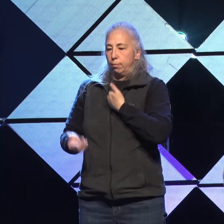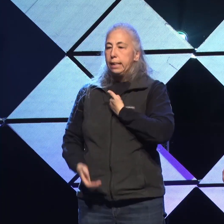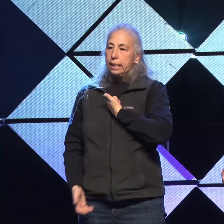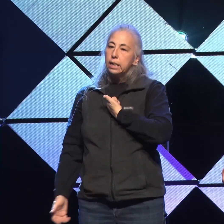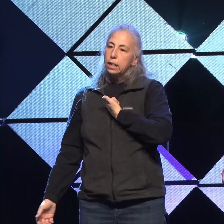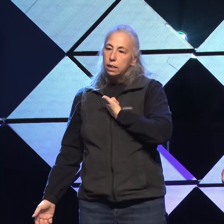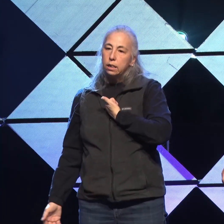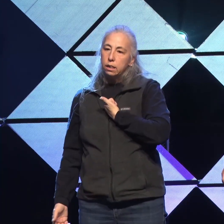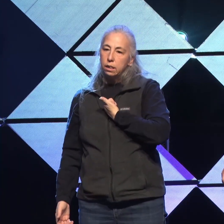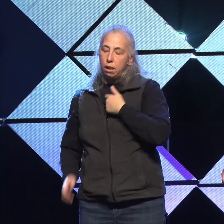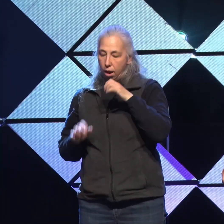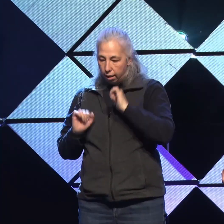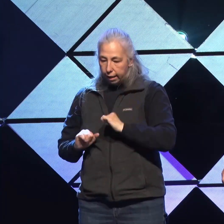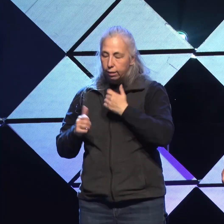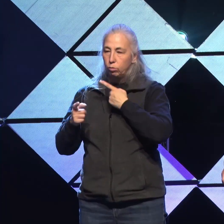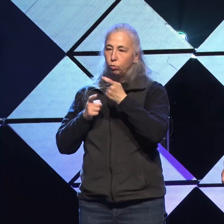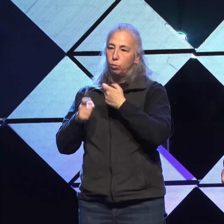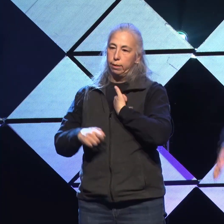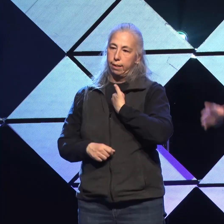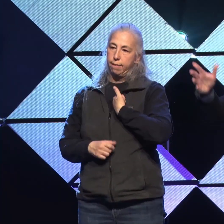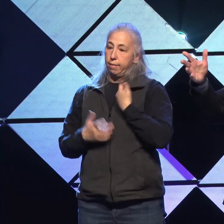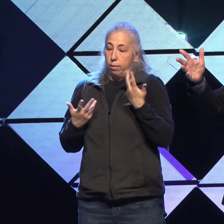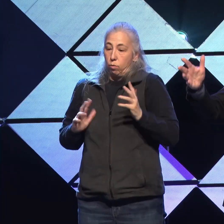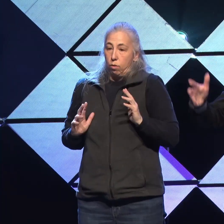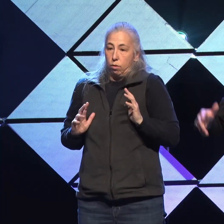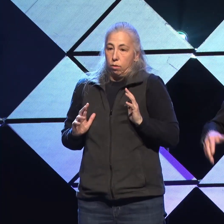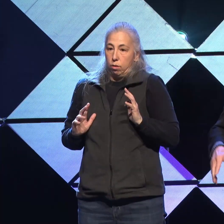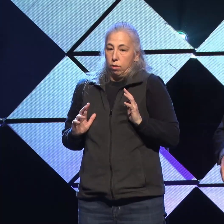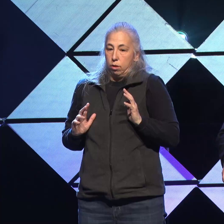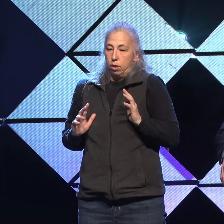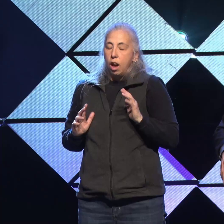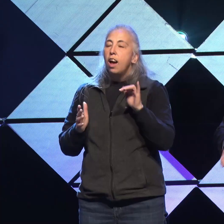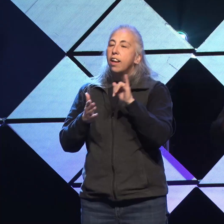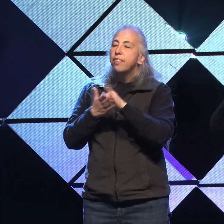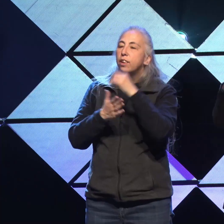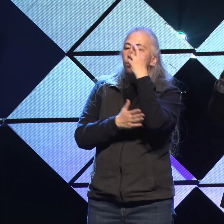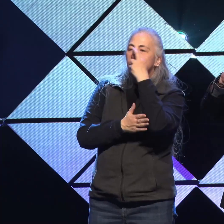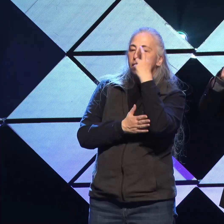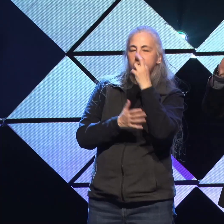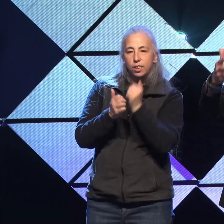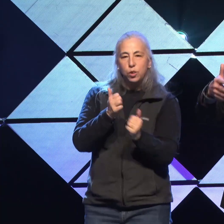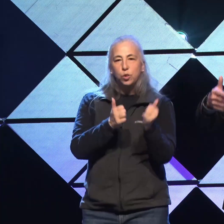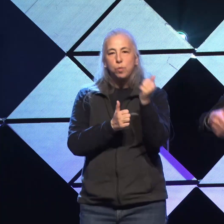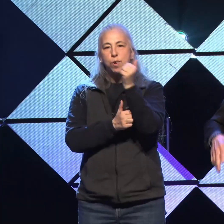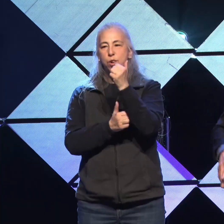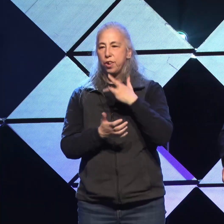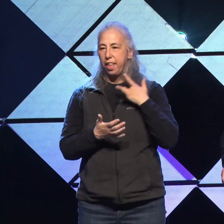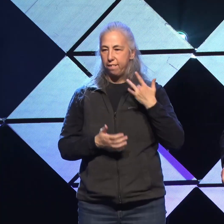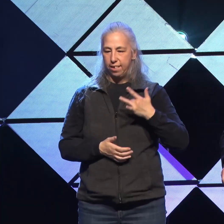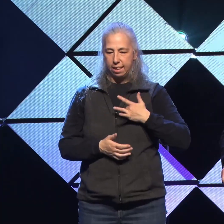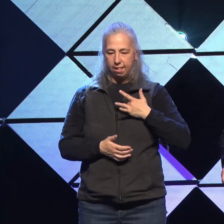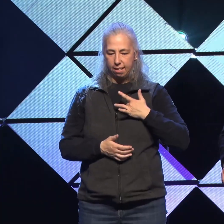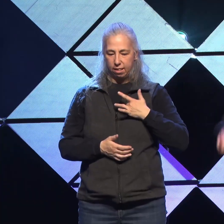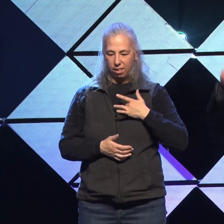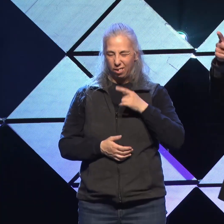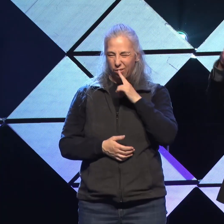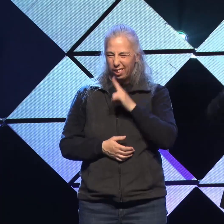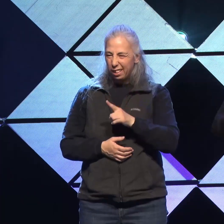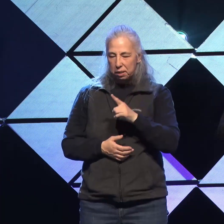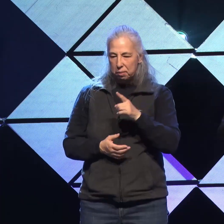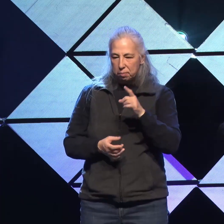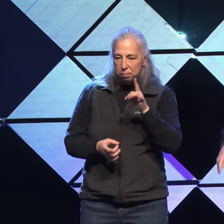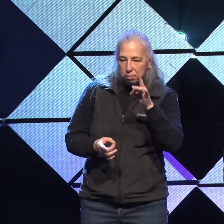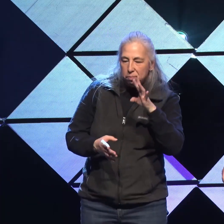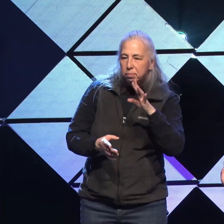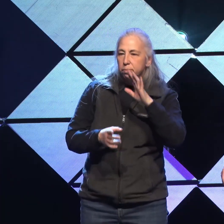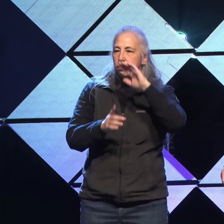me. Me. That's why superiority is those feelings are so lethal. Blinds us